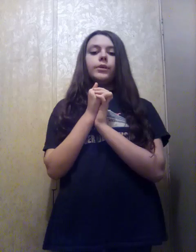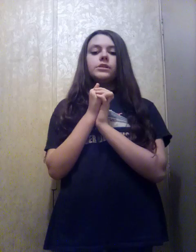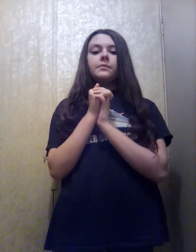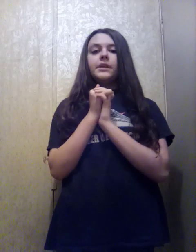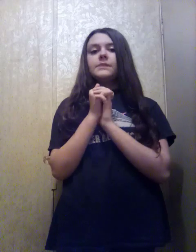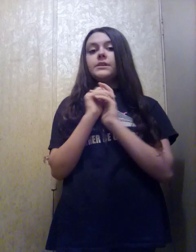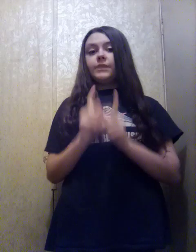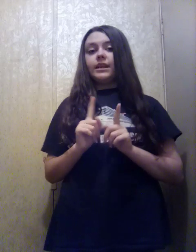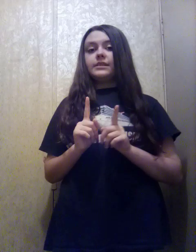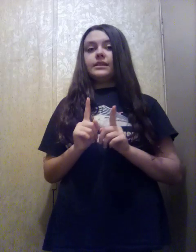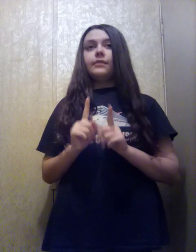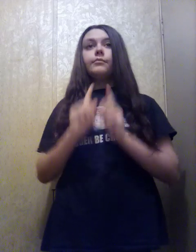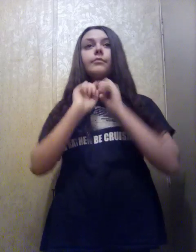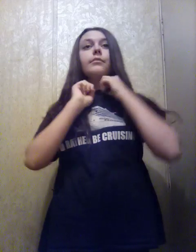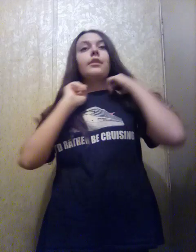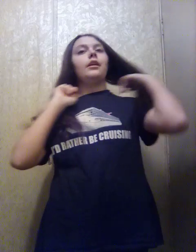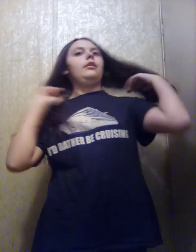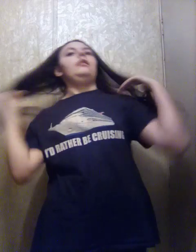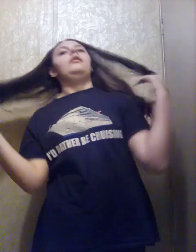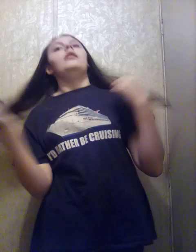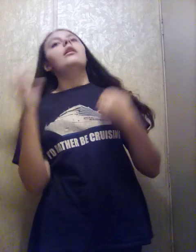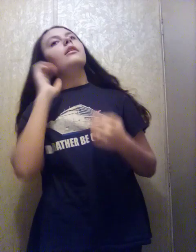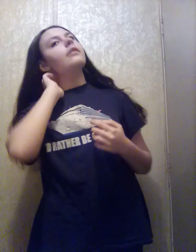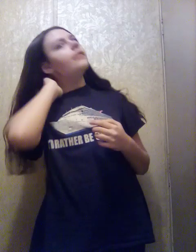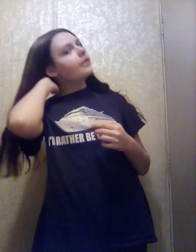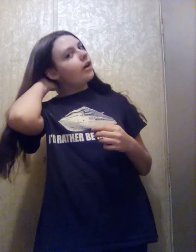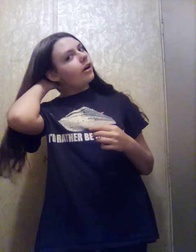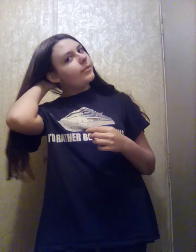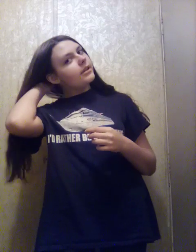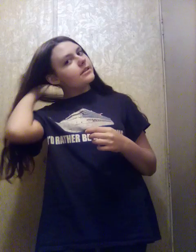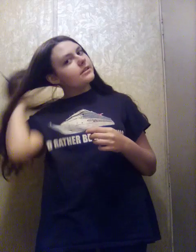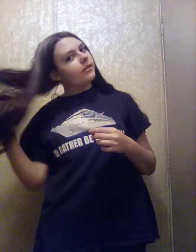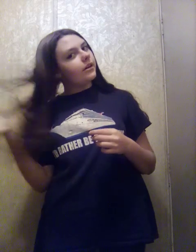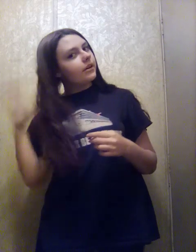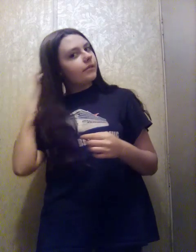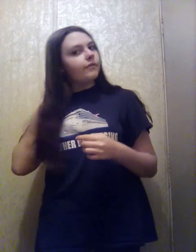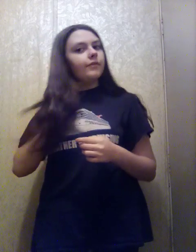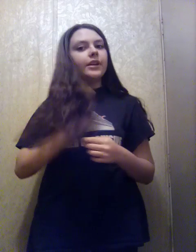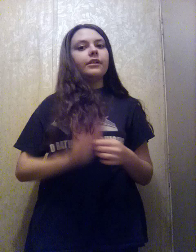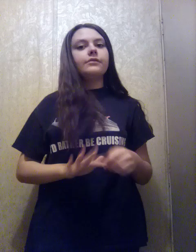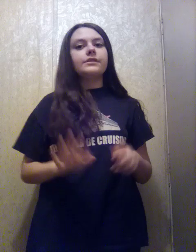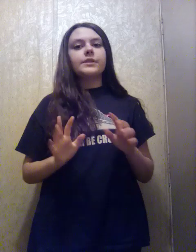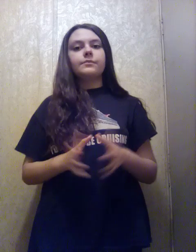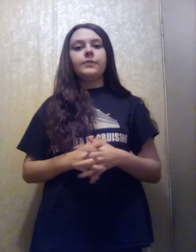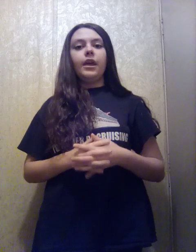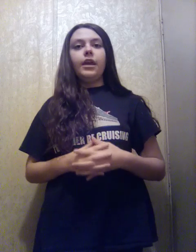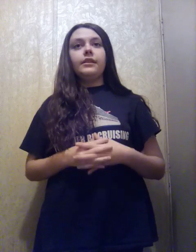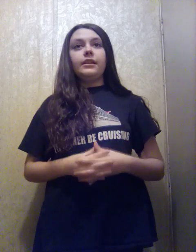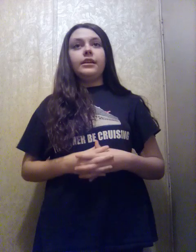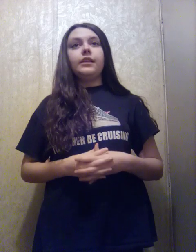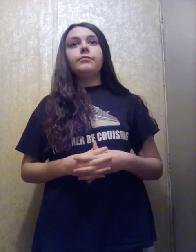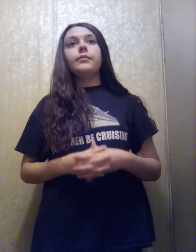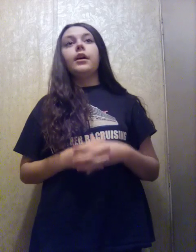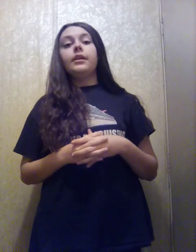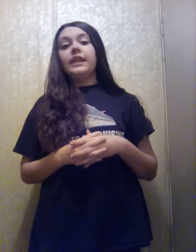Which leads me to my next thing. The comments on videos that I get. The